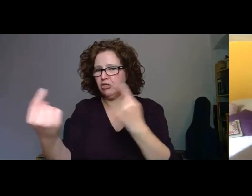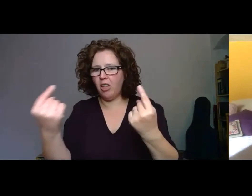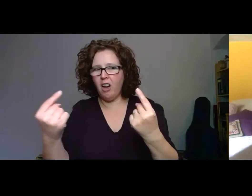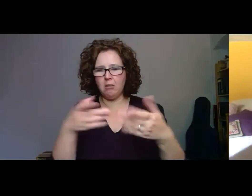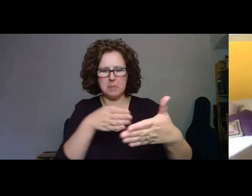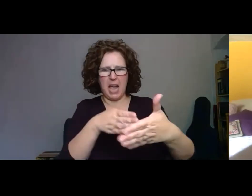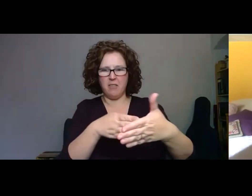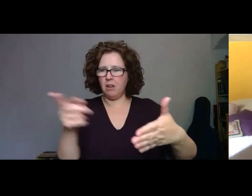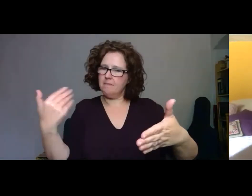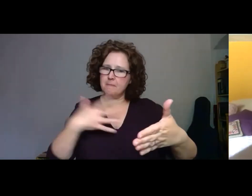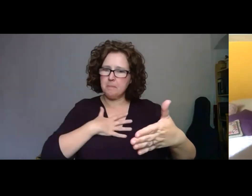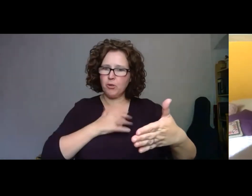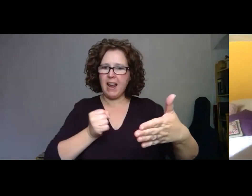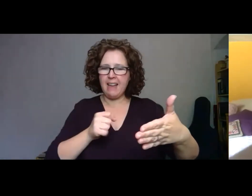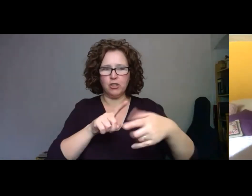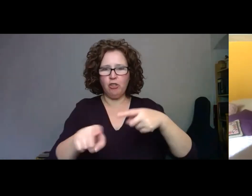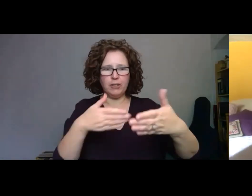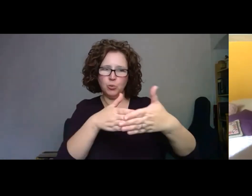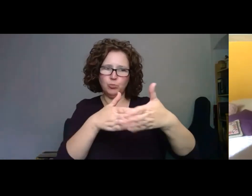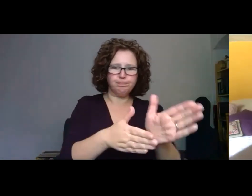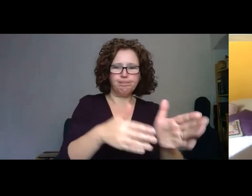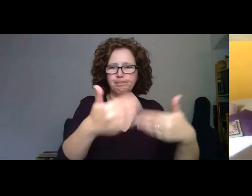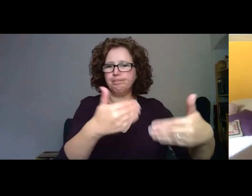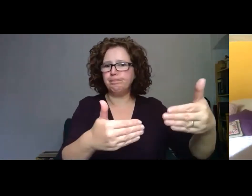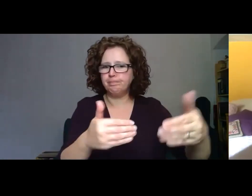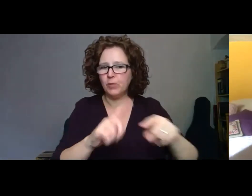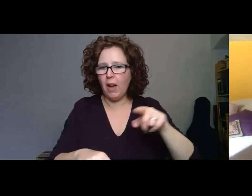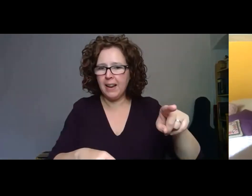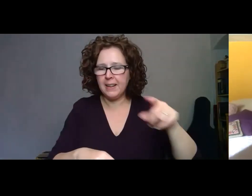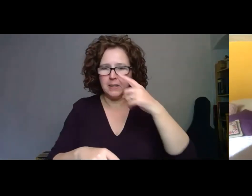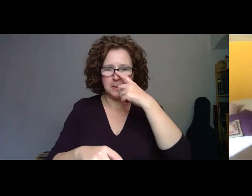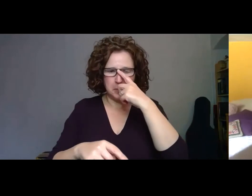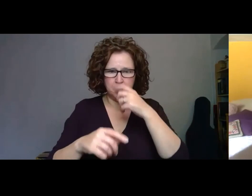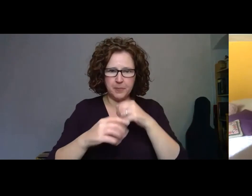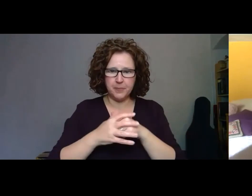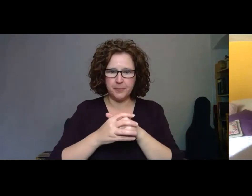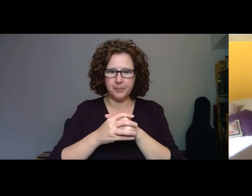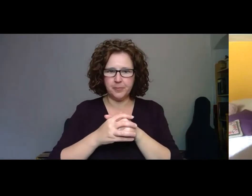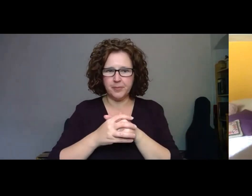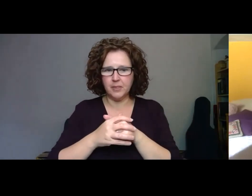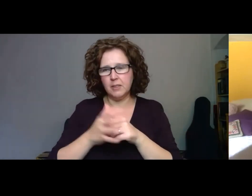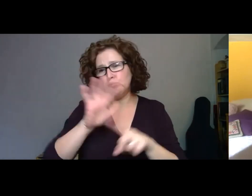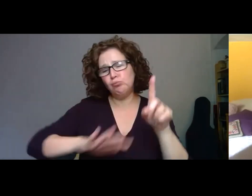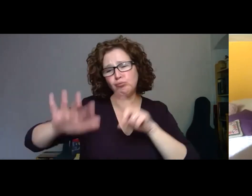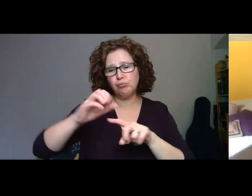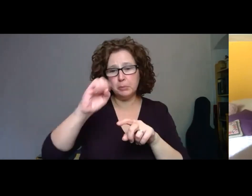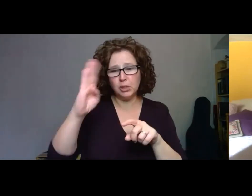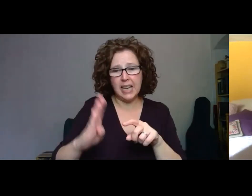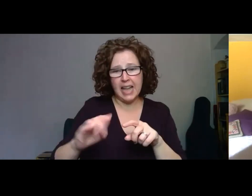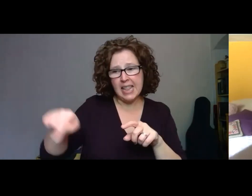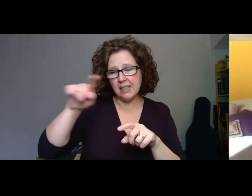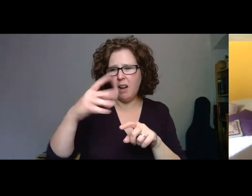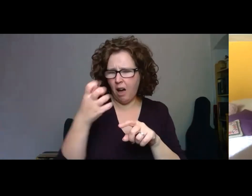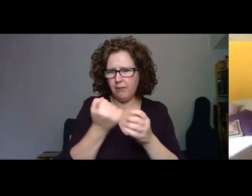barriers we've been facing. In general, in Brazil, we face a